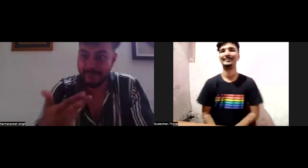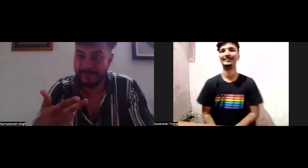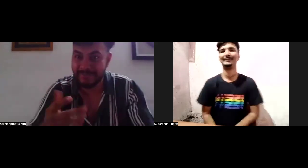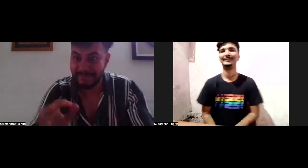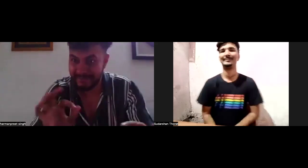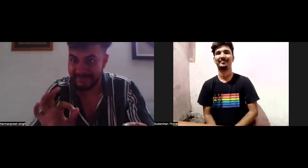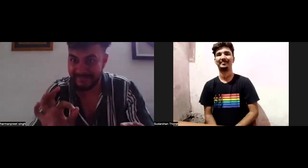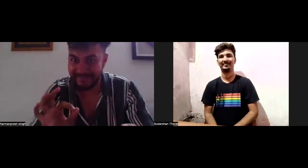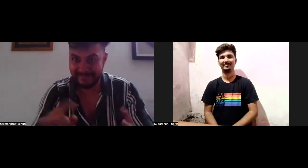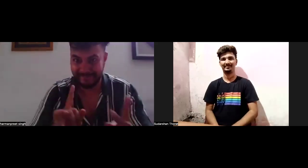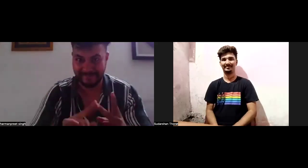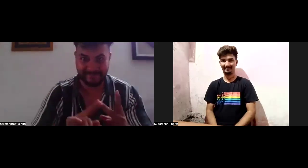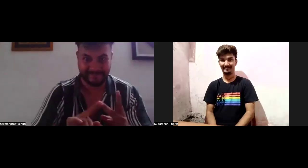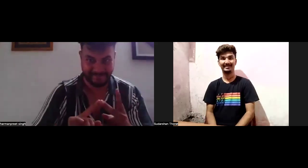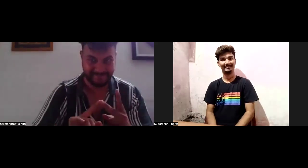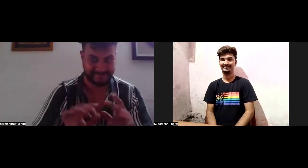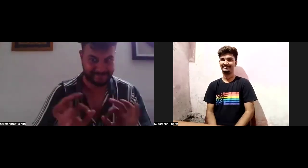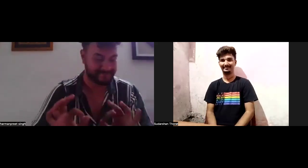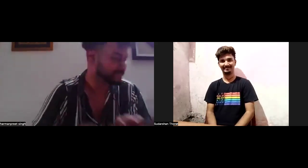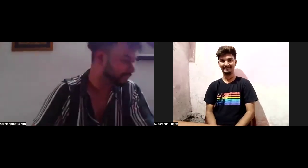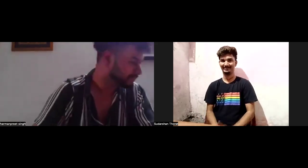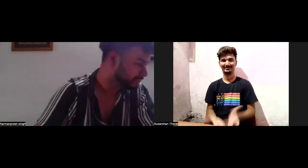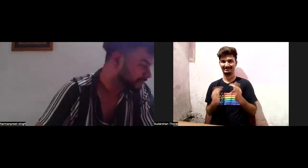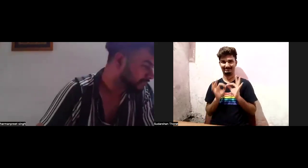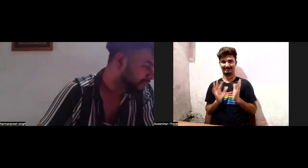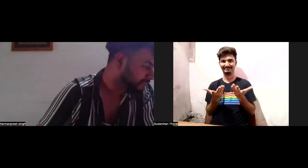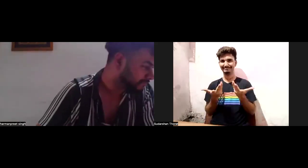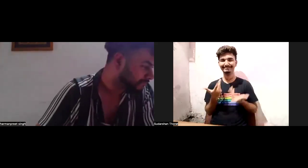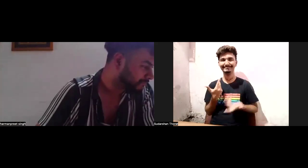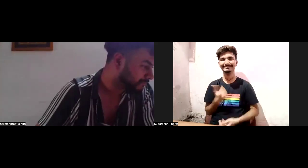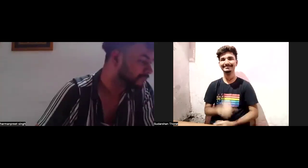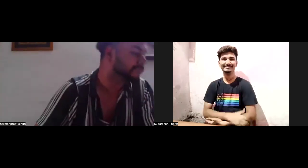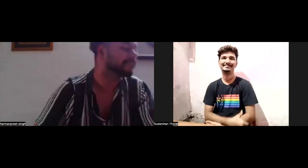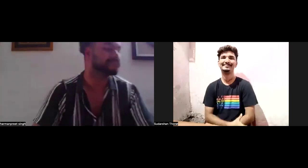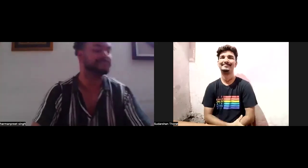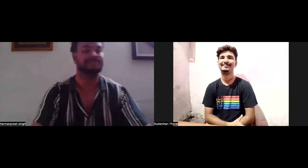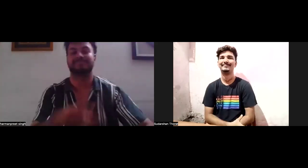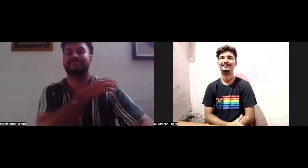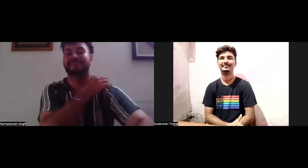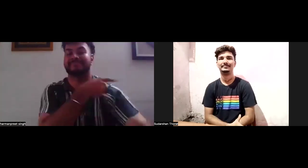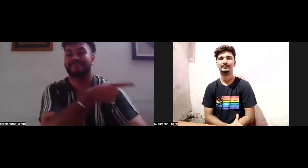Yeah, really keeping fingers crossed. Sorry, Sudarshan, were you adding something? Because we have the second question.